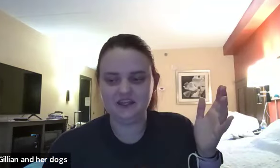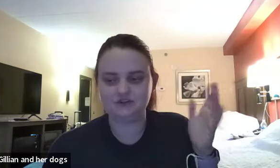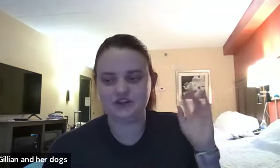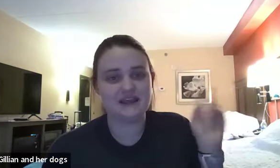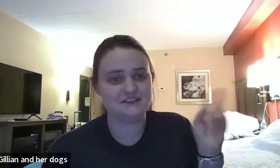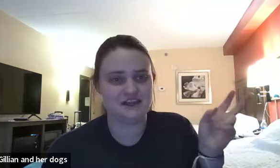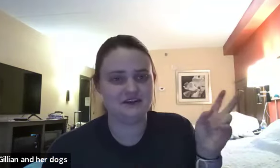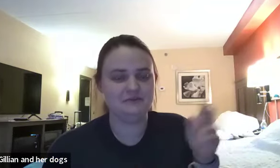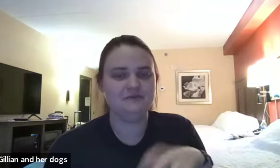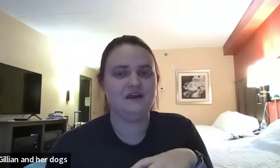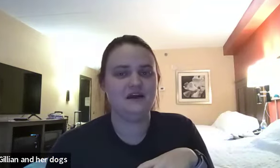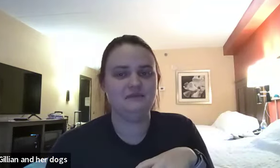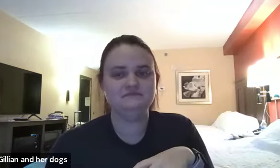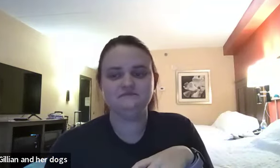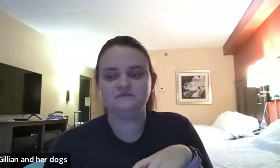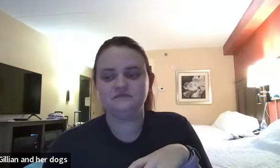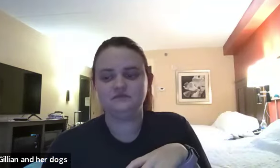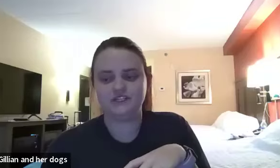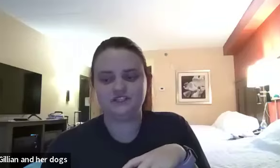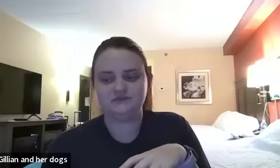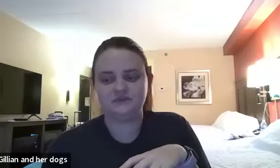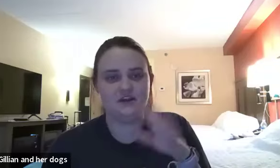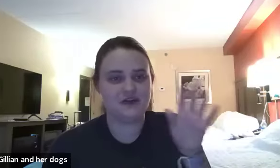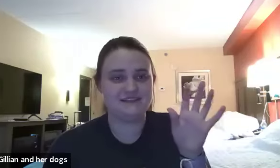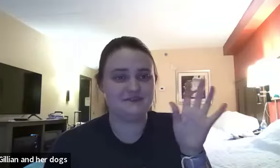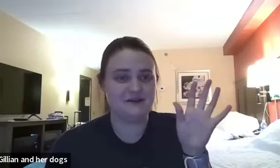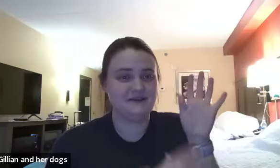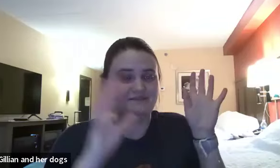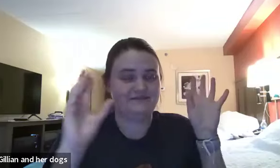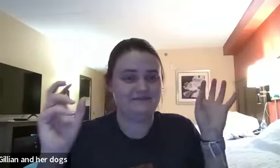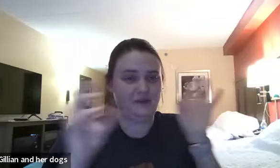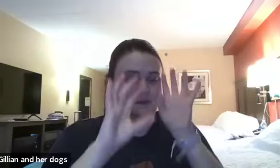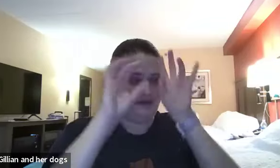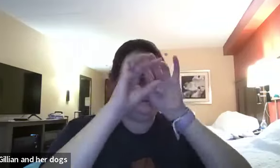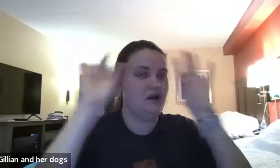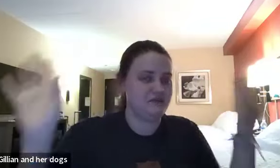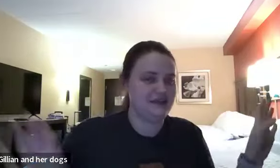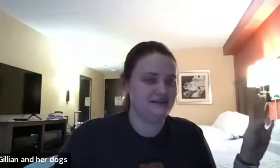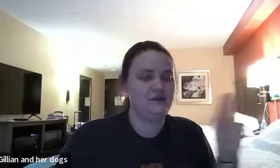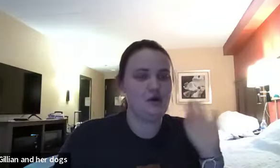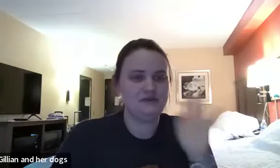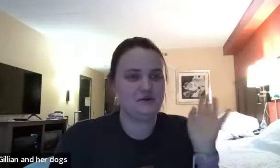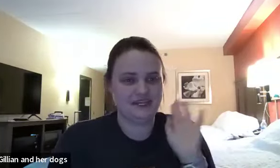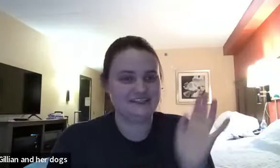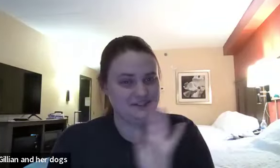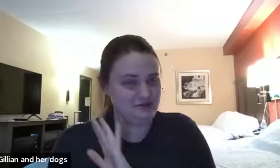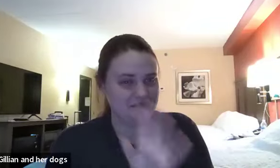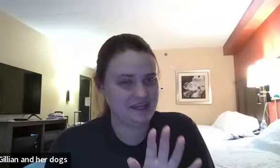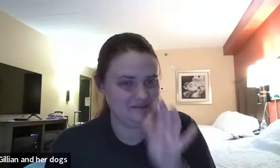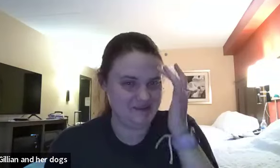you were trying to ask their title, which I know that is a very, very complicated. I'm hoping no one gets that too complicated for you